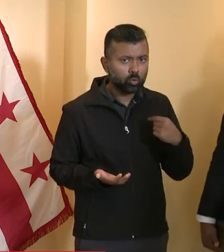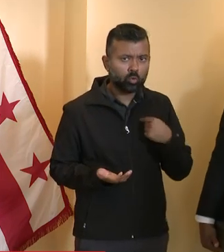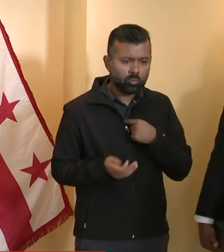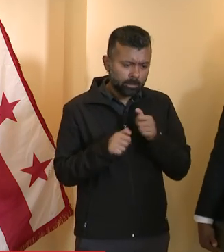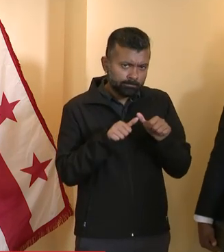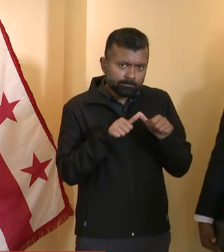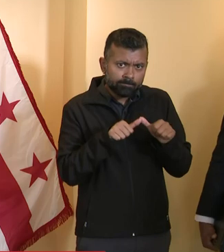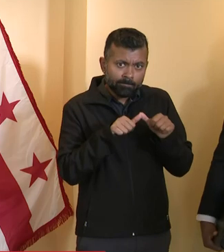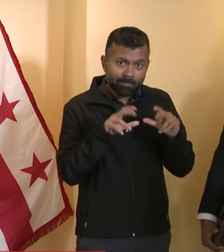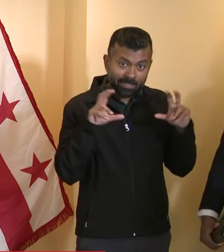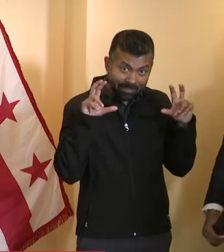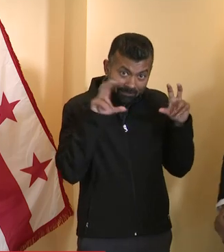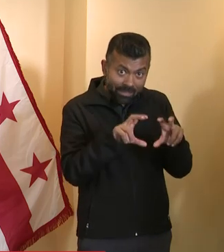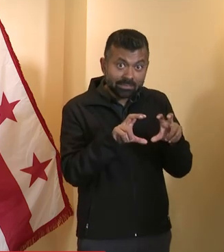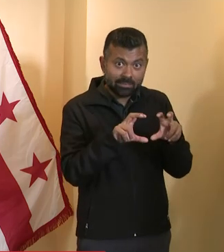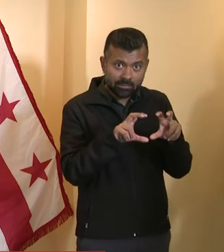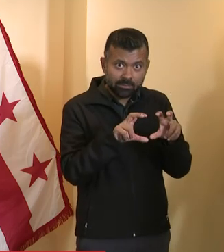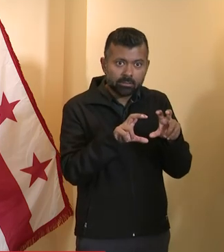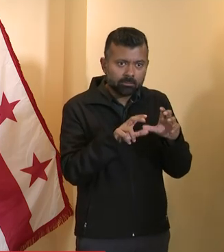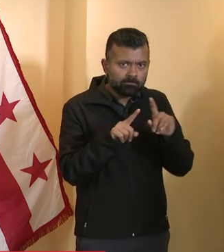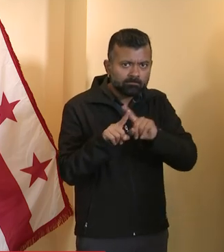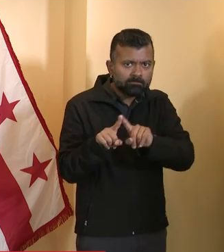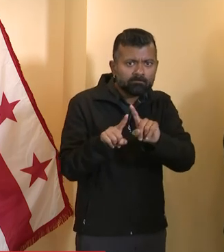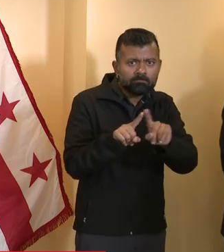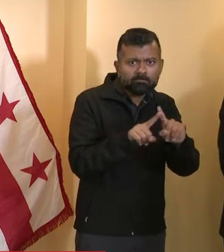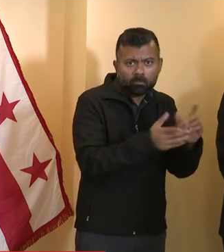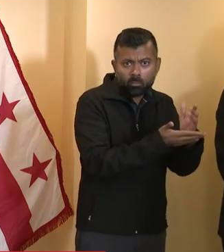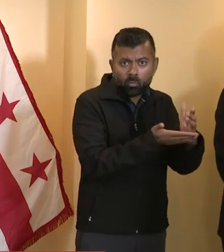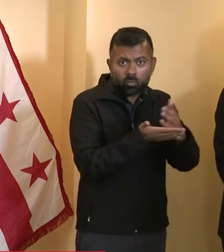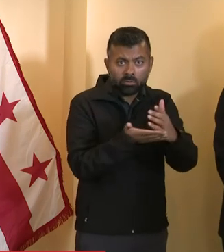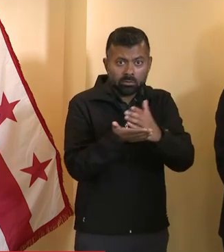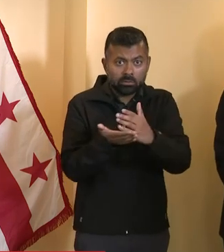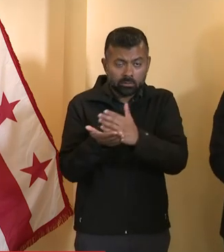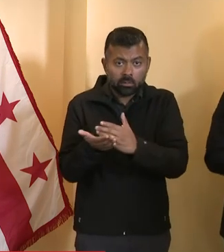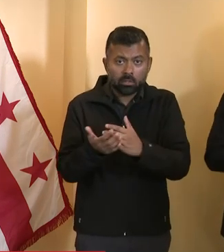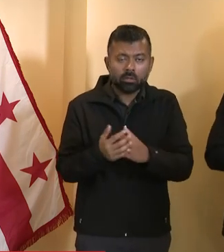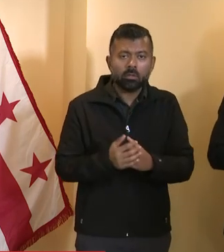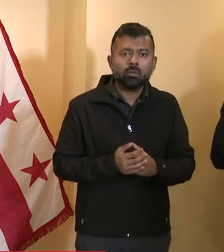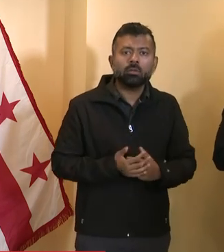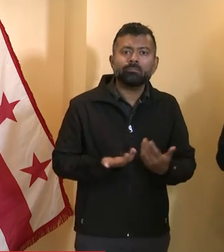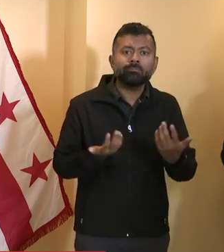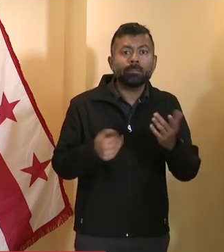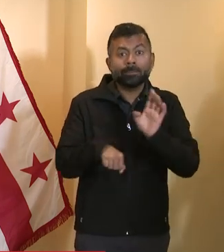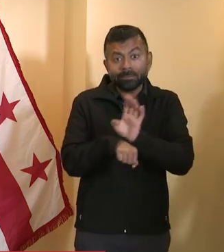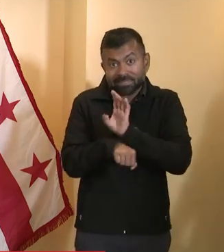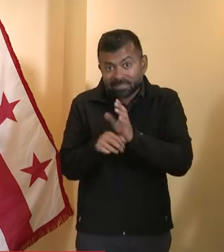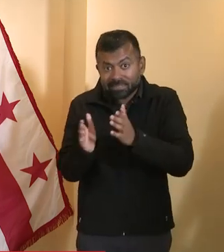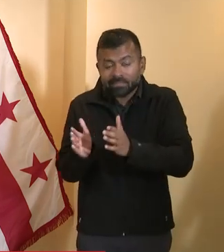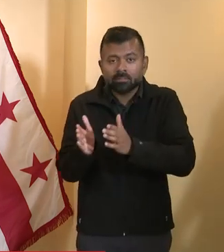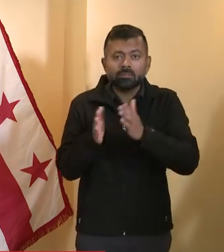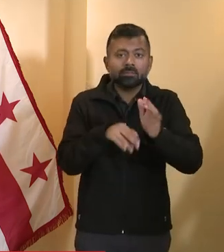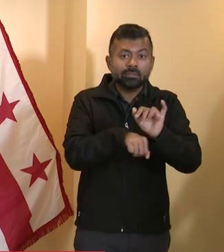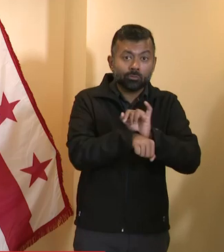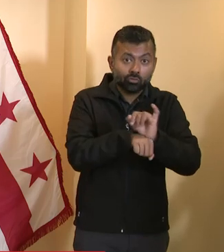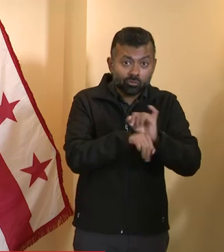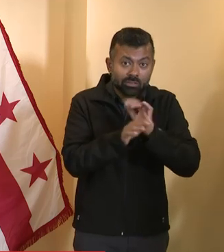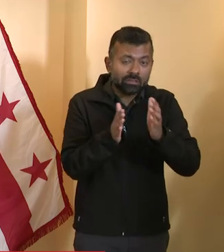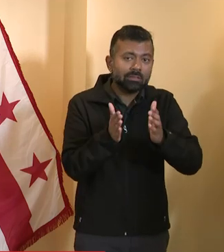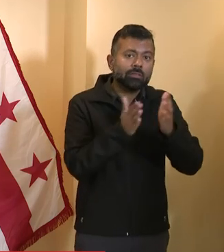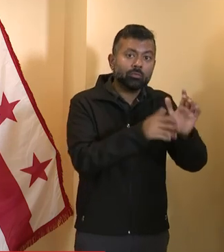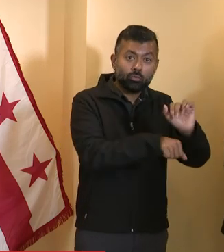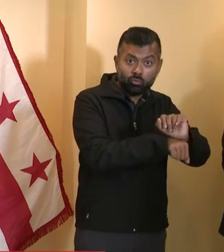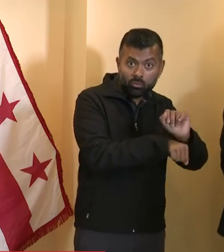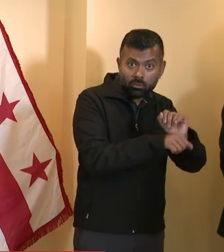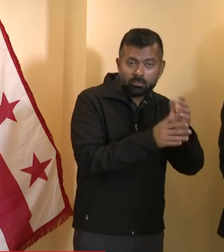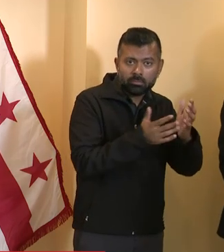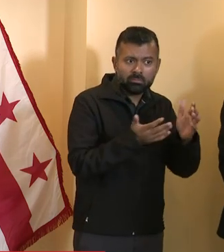in industry and business in different jobs. This, the federal government has been decreasing